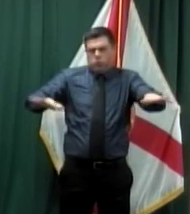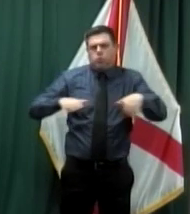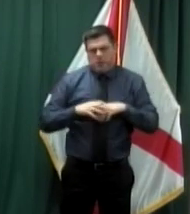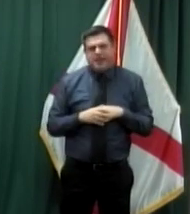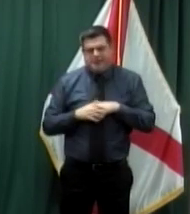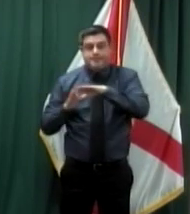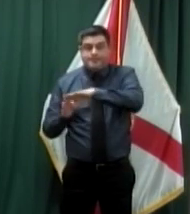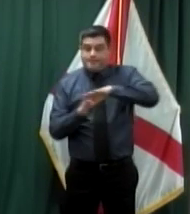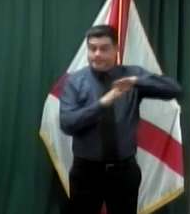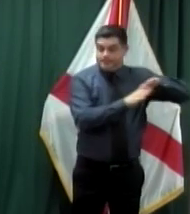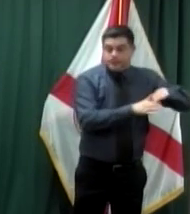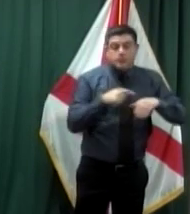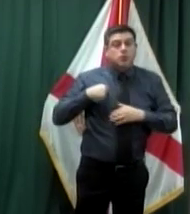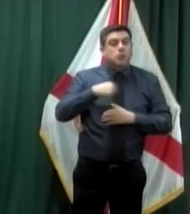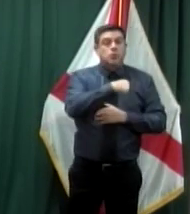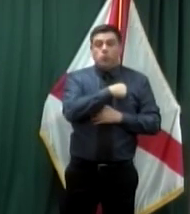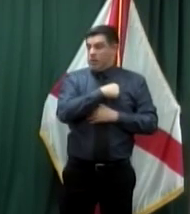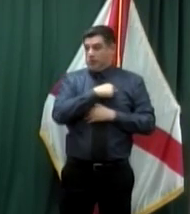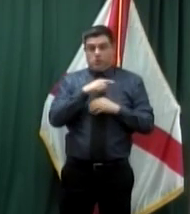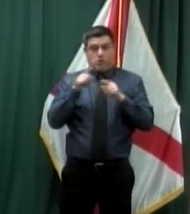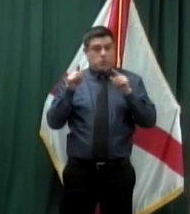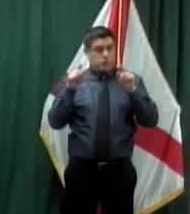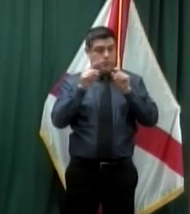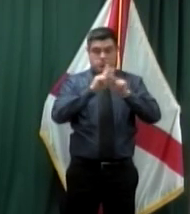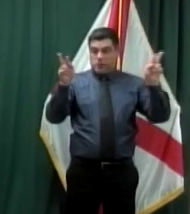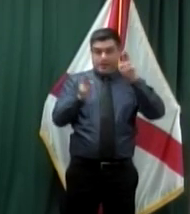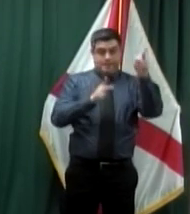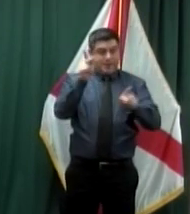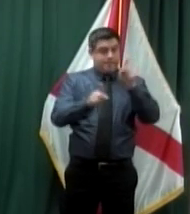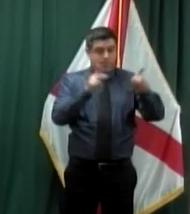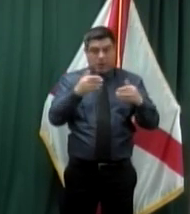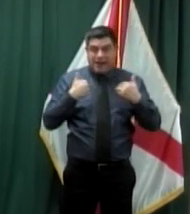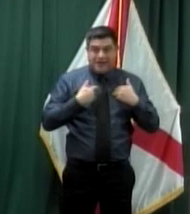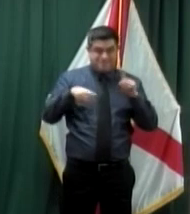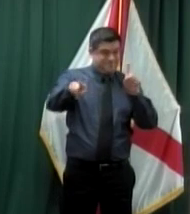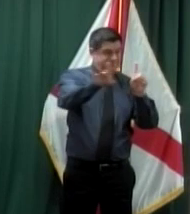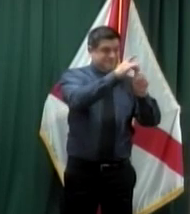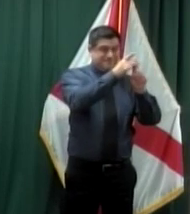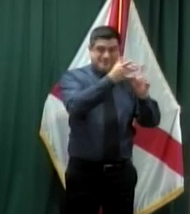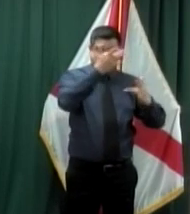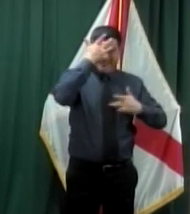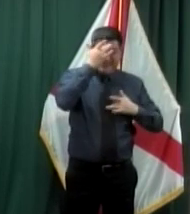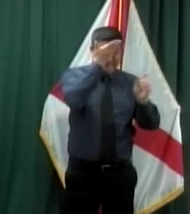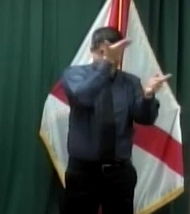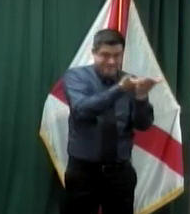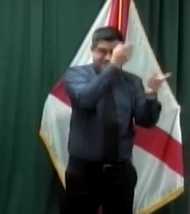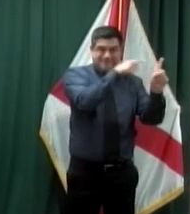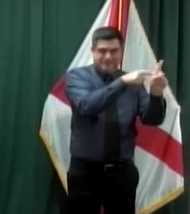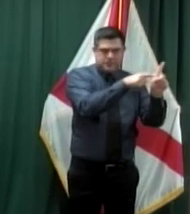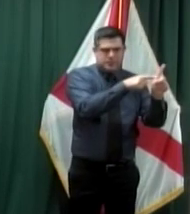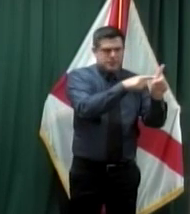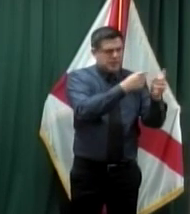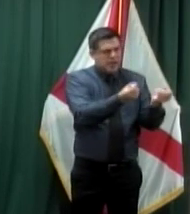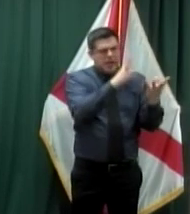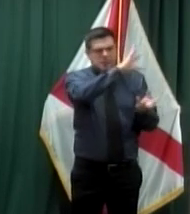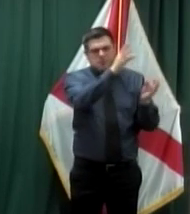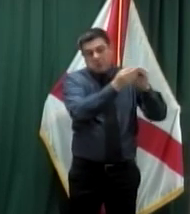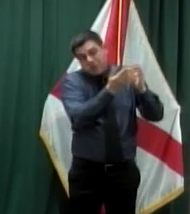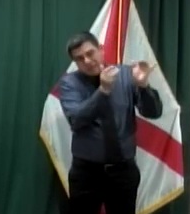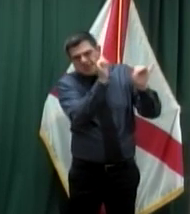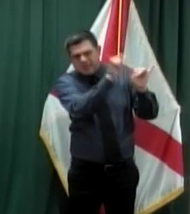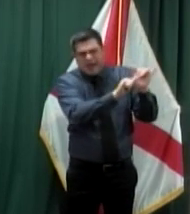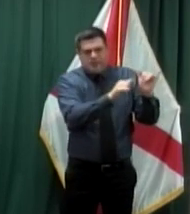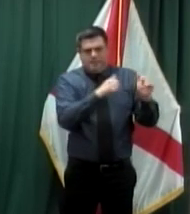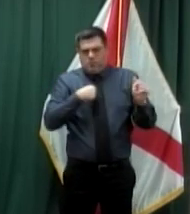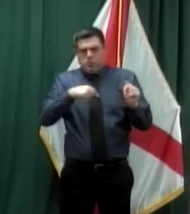have monitored cases and contacts, about 1,172. Currently, we're monitoring 74 people. So that tells you that, you know, many